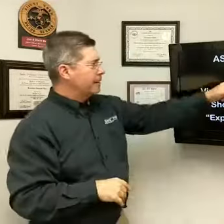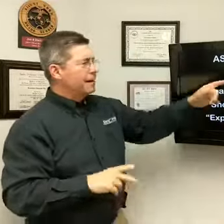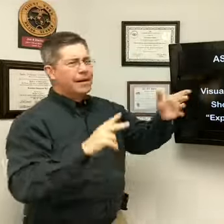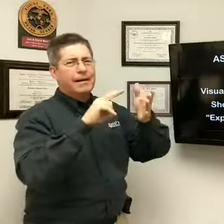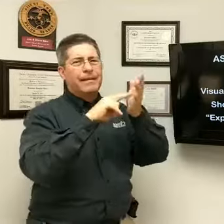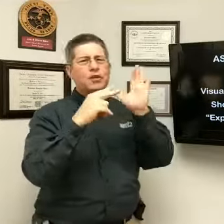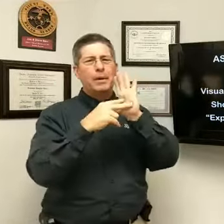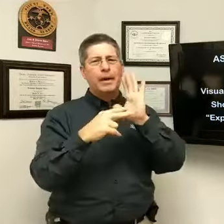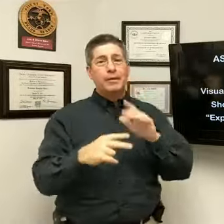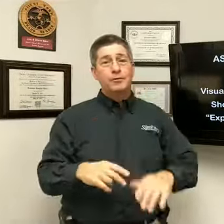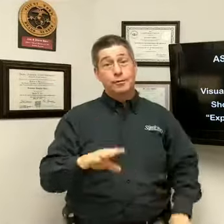This means,